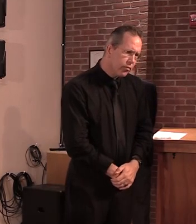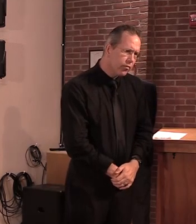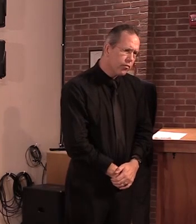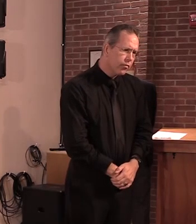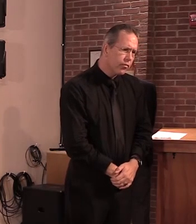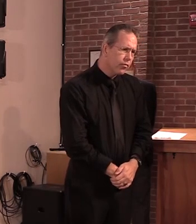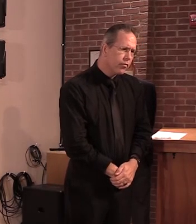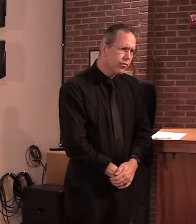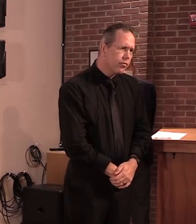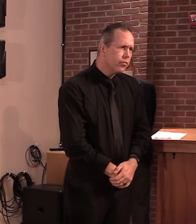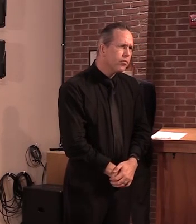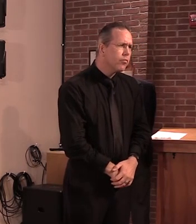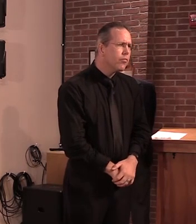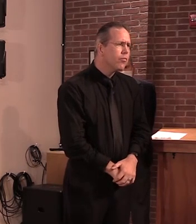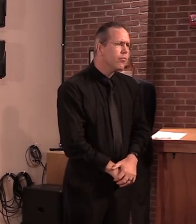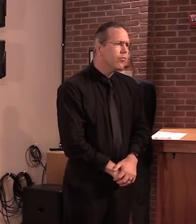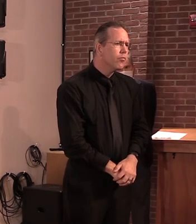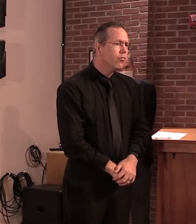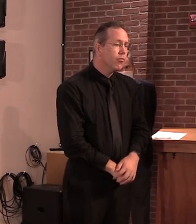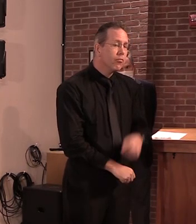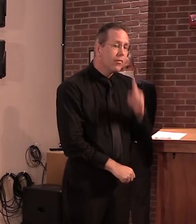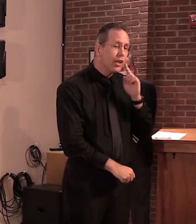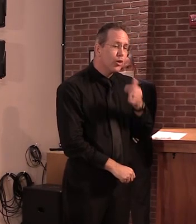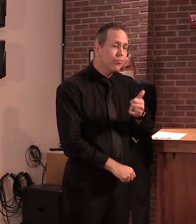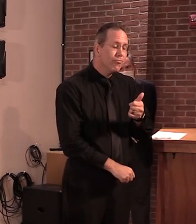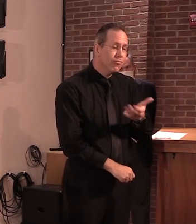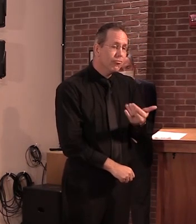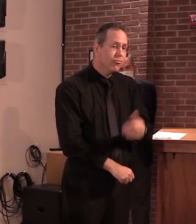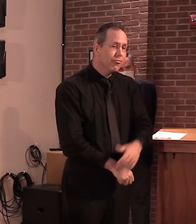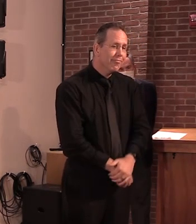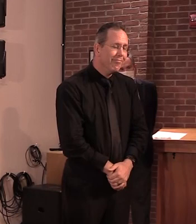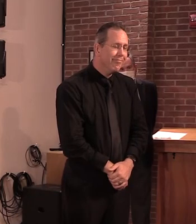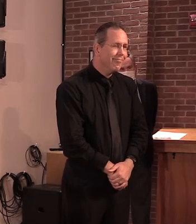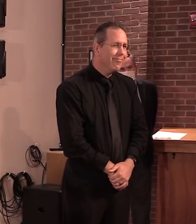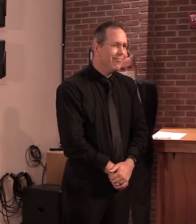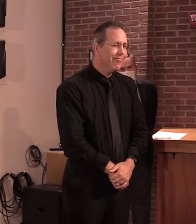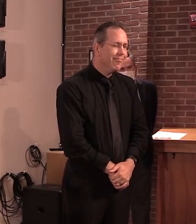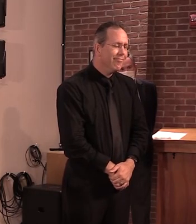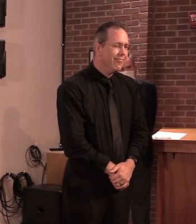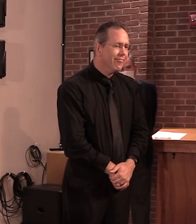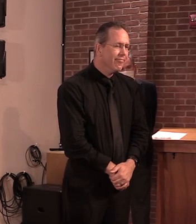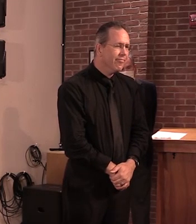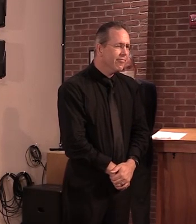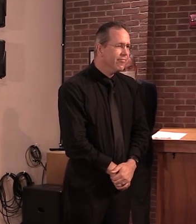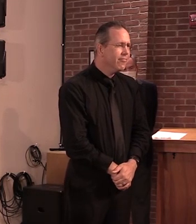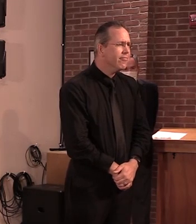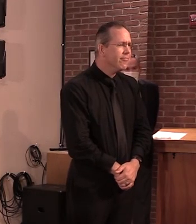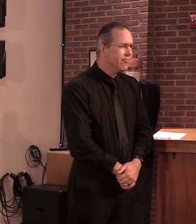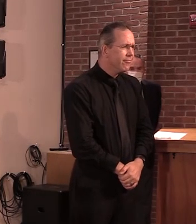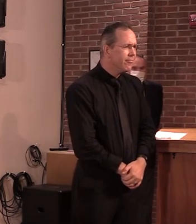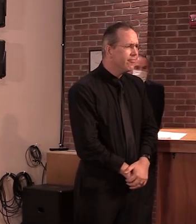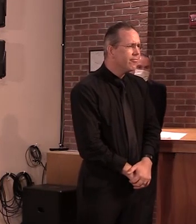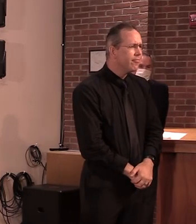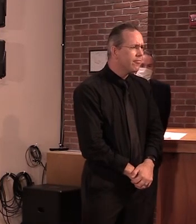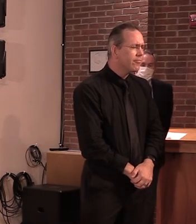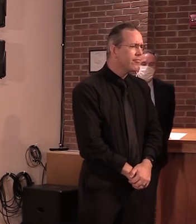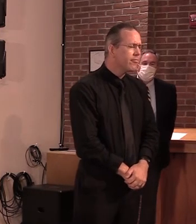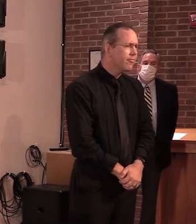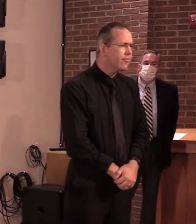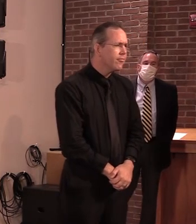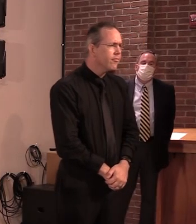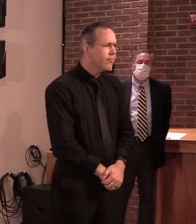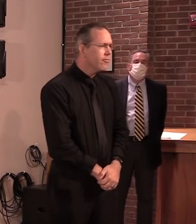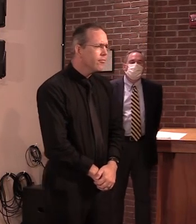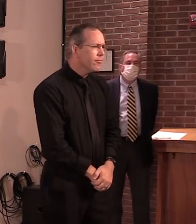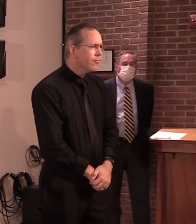Hi, can you hear me? You can. Okay, great. I have a COVID question. Trying